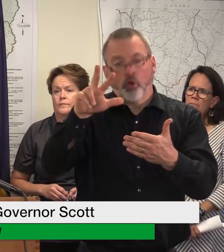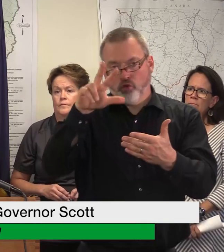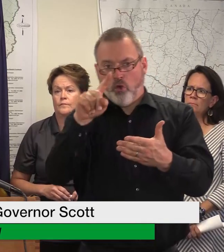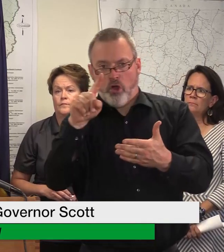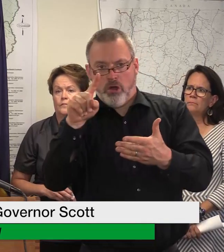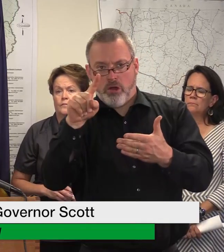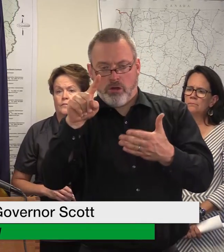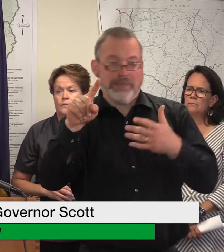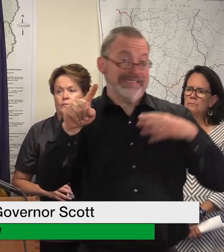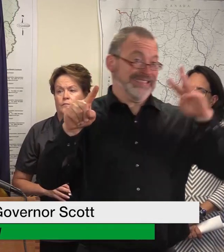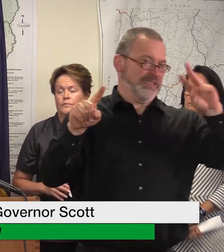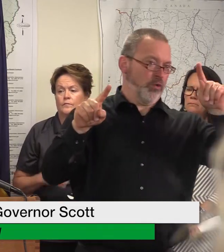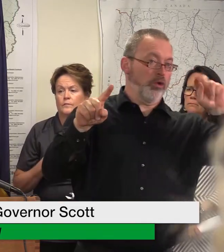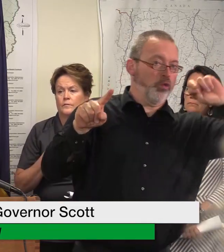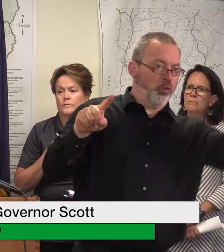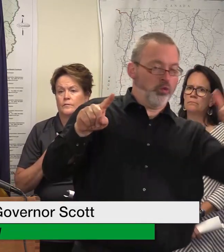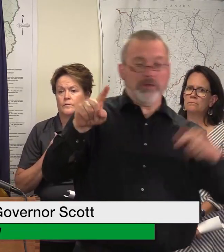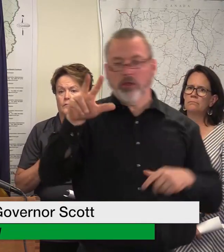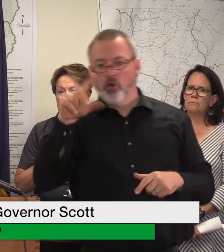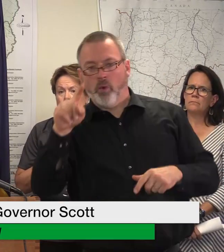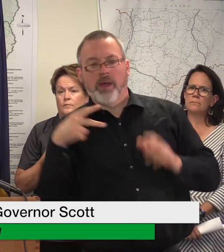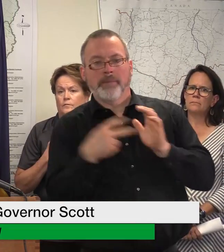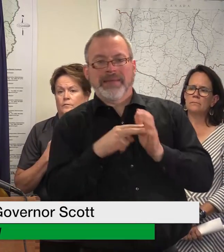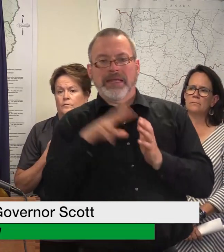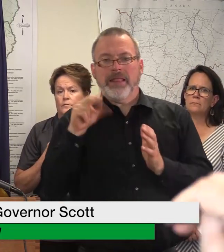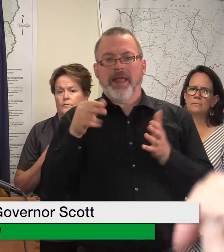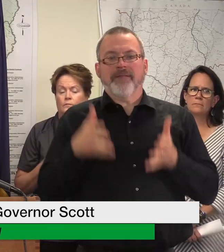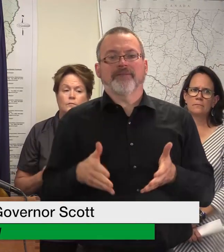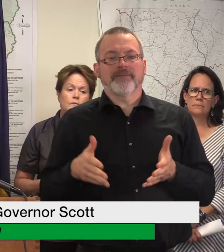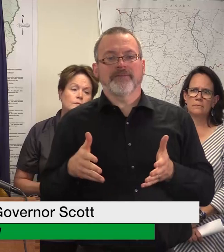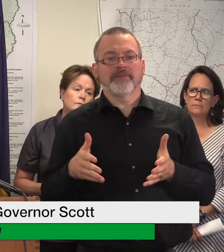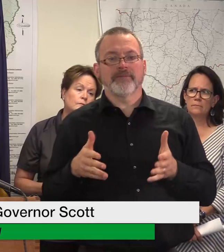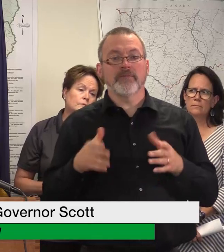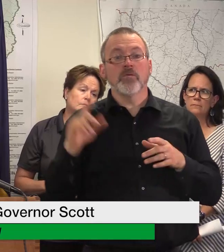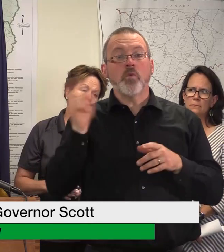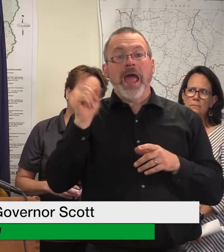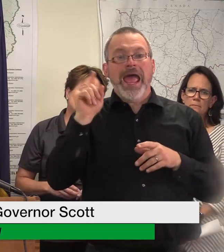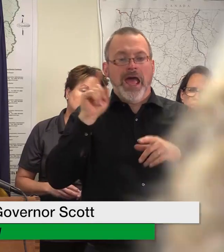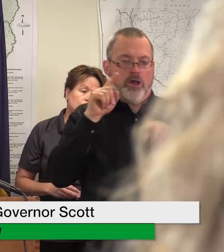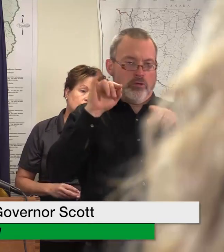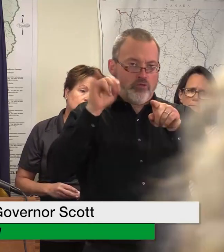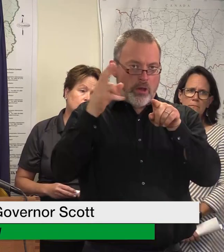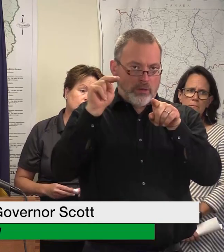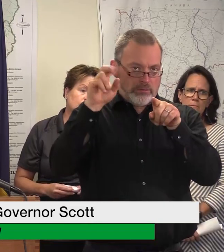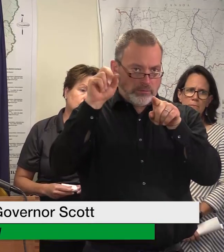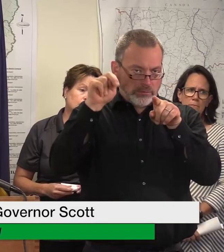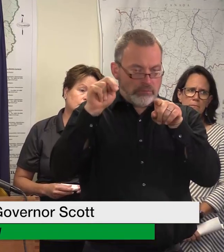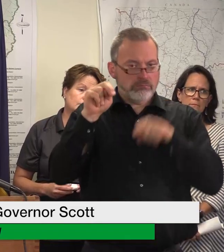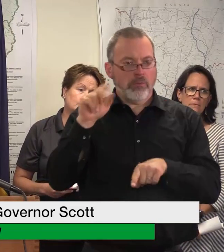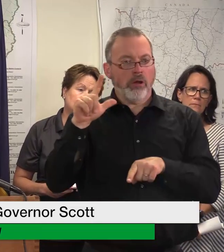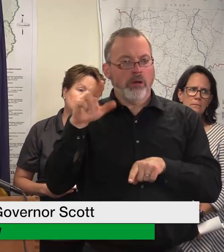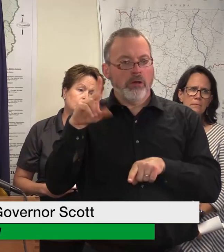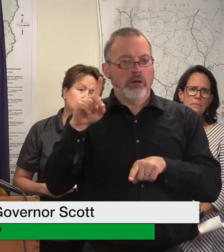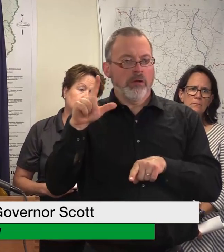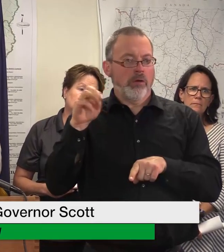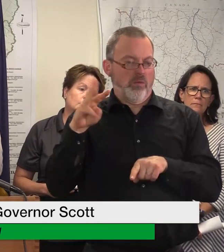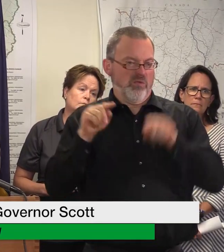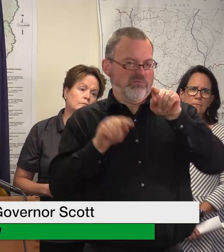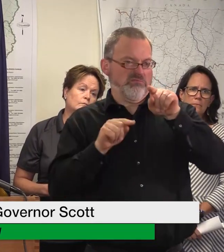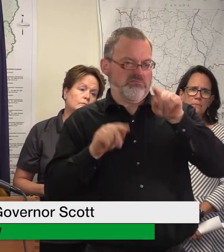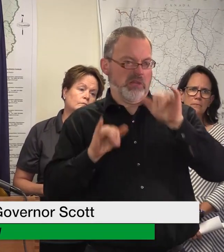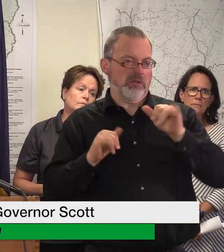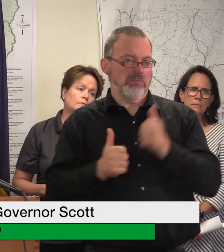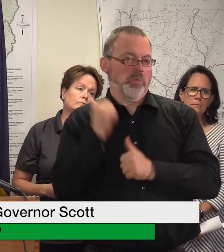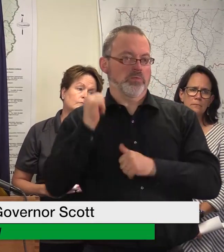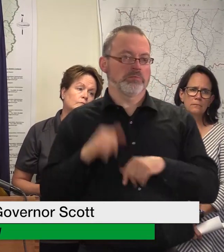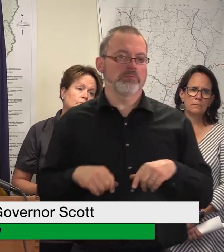in Johnson and in Ludlow. What are your thoughts about moving forward? And whether or not a